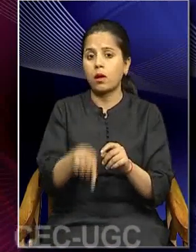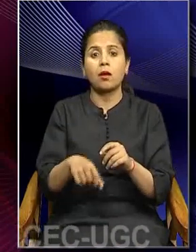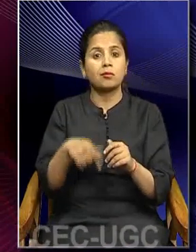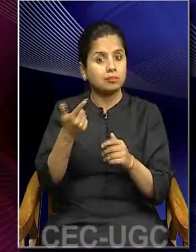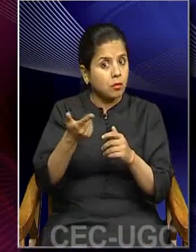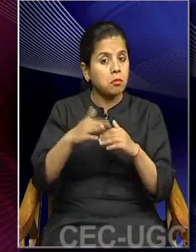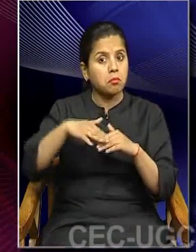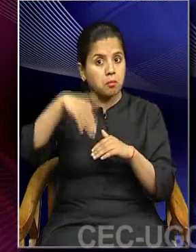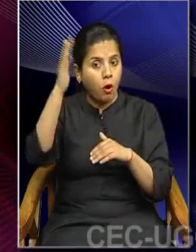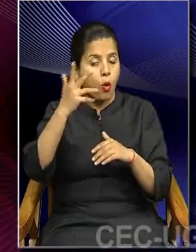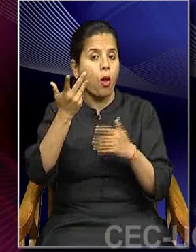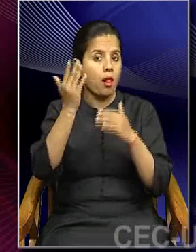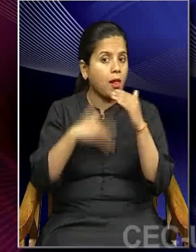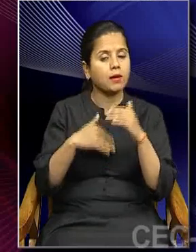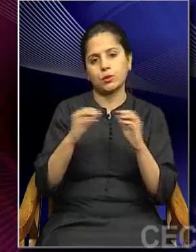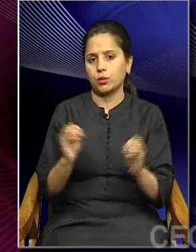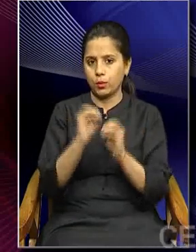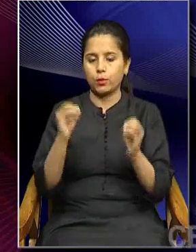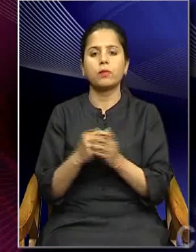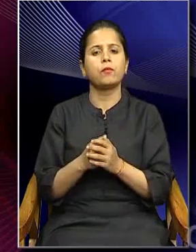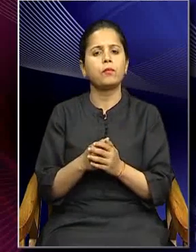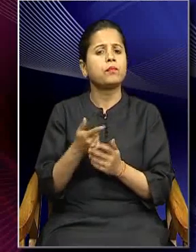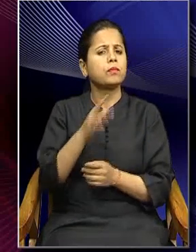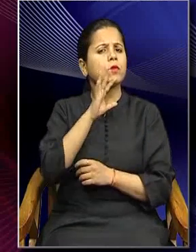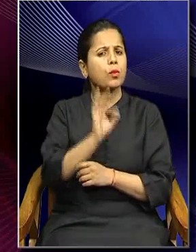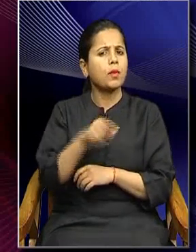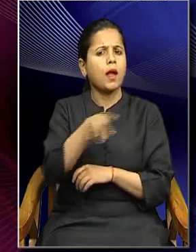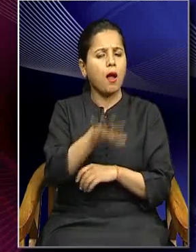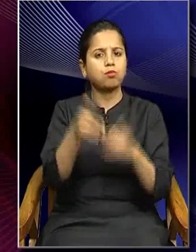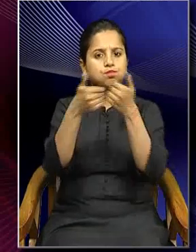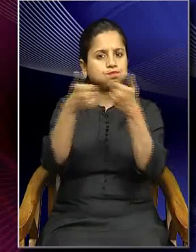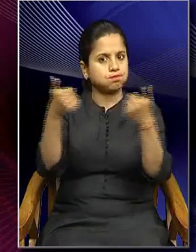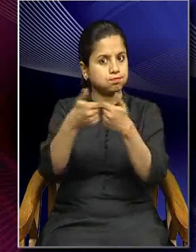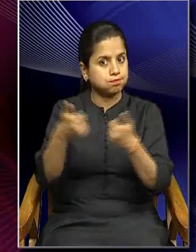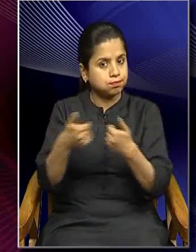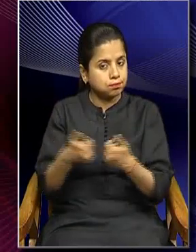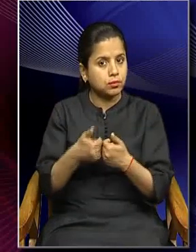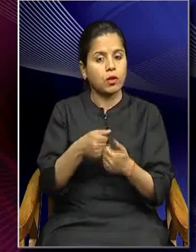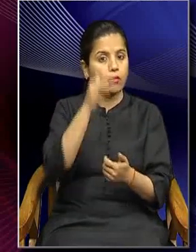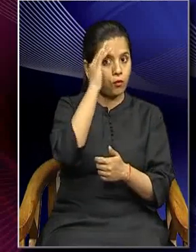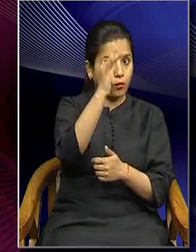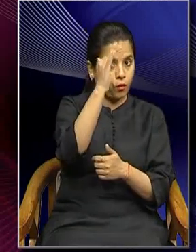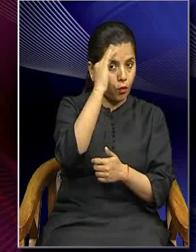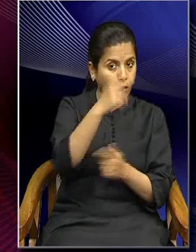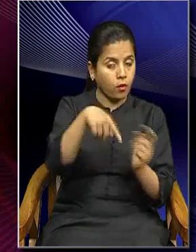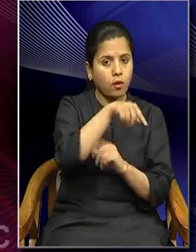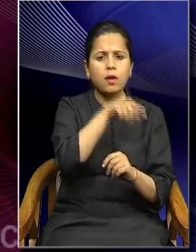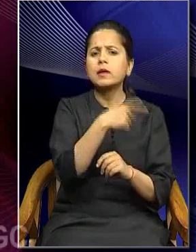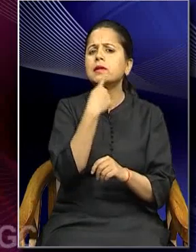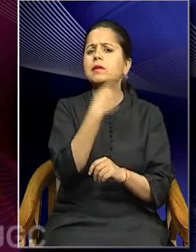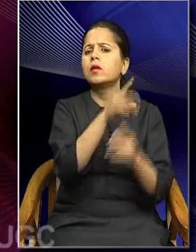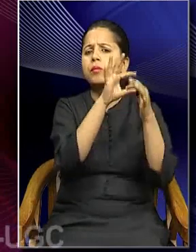above the particulars. Actually, there is a divide among philosophers with regard